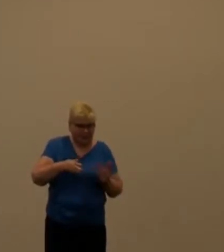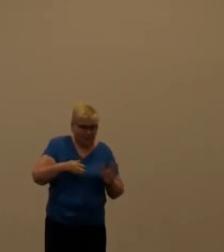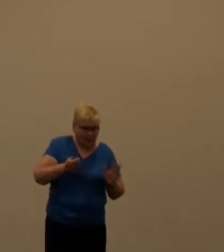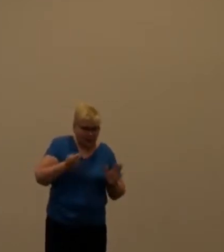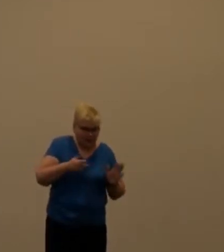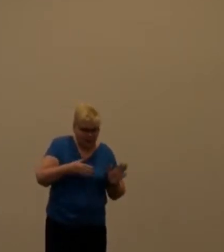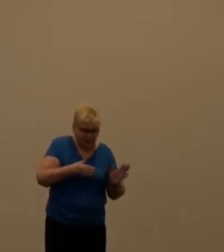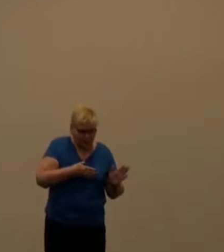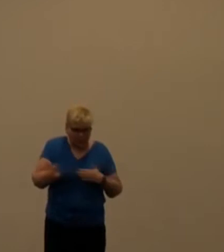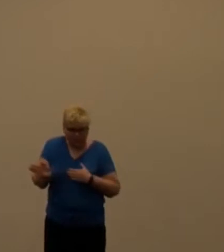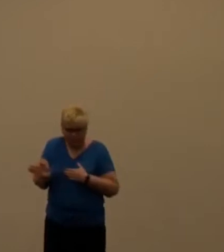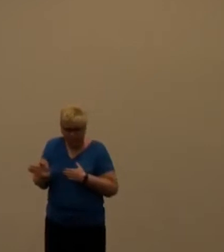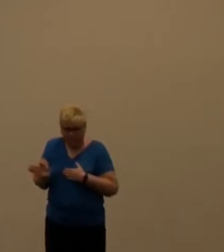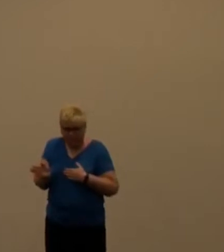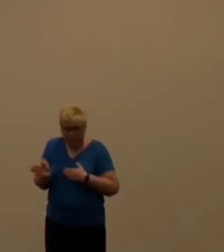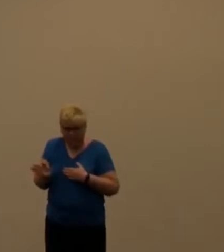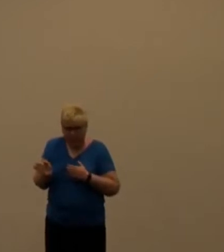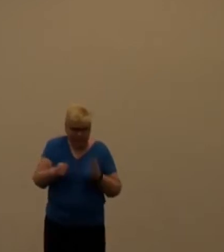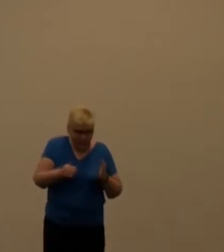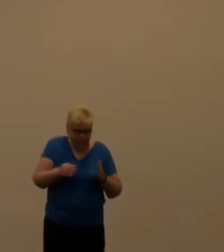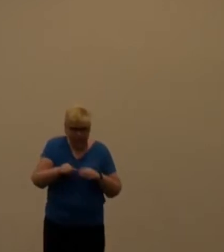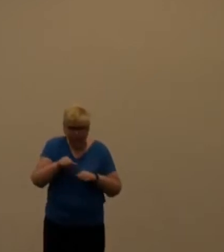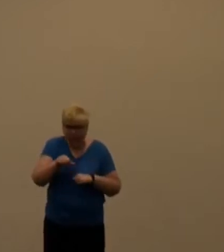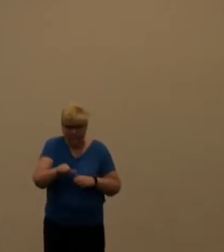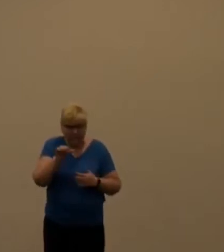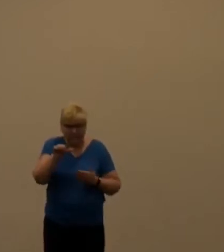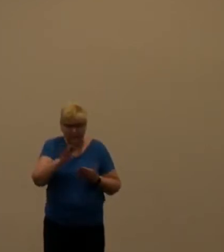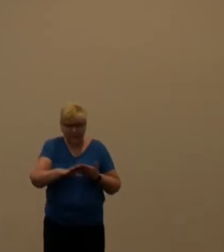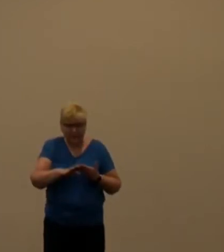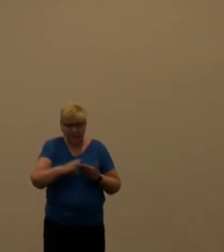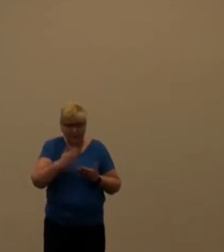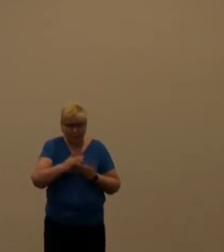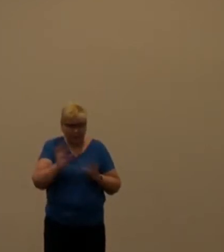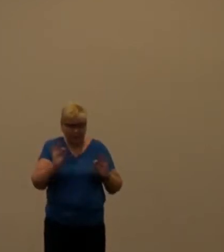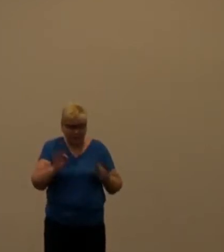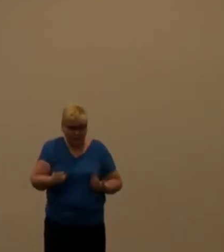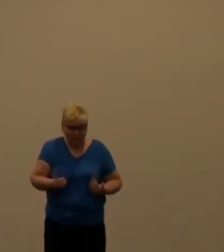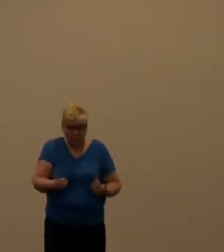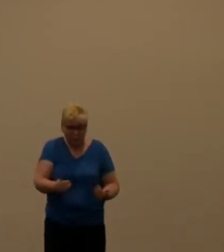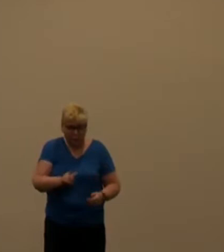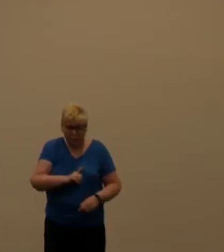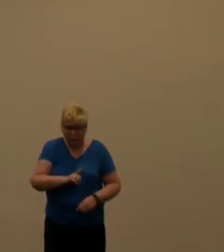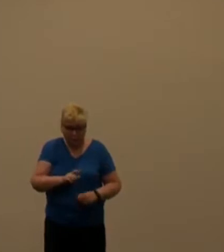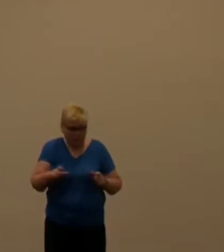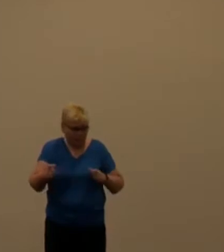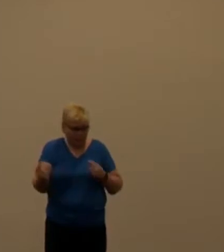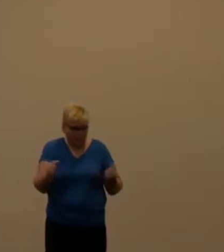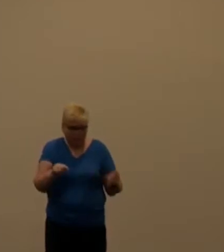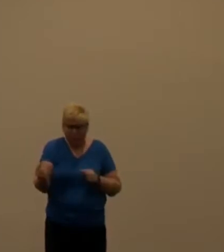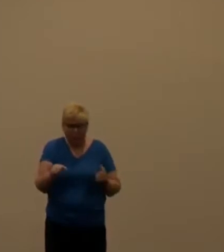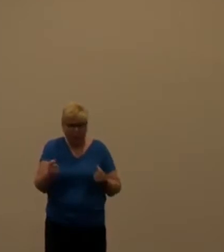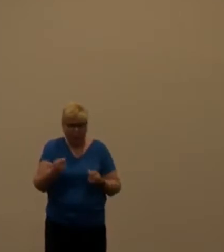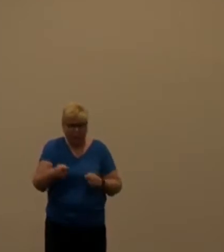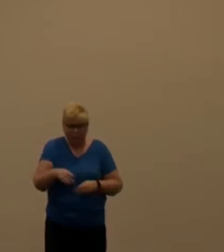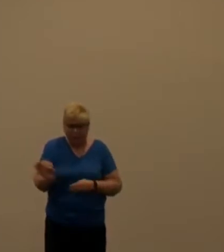the next month, and then in the end, after 6 months, you have actually not moved on with your project because you have taken so many